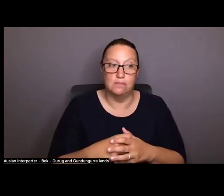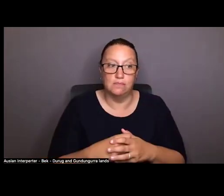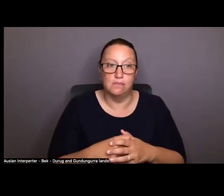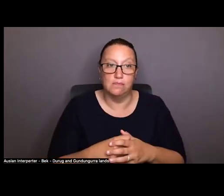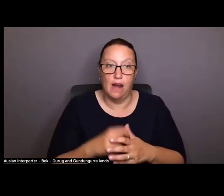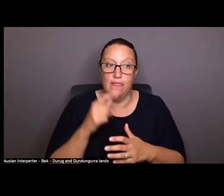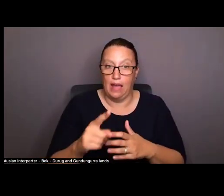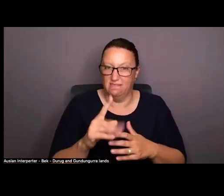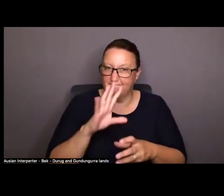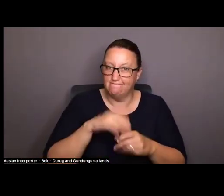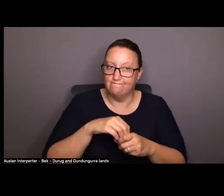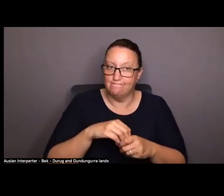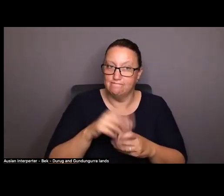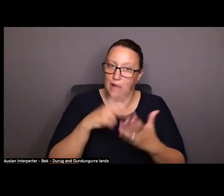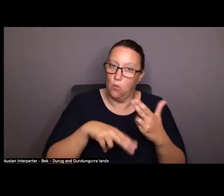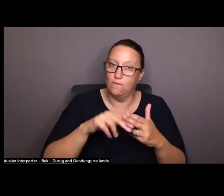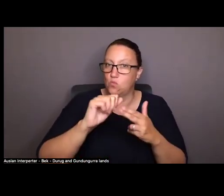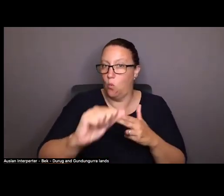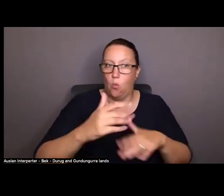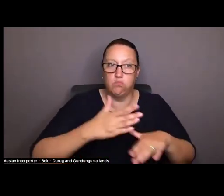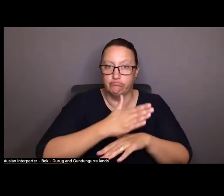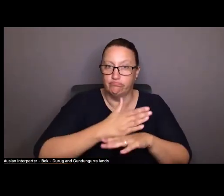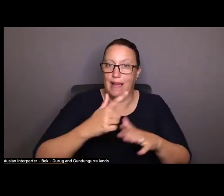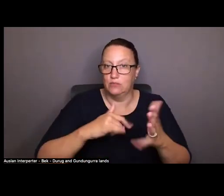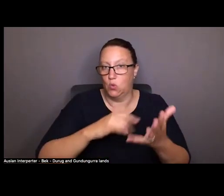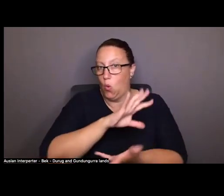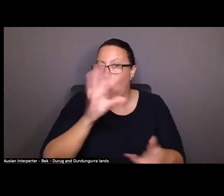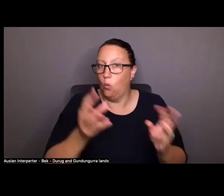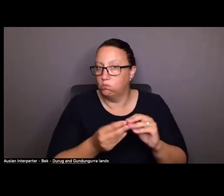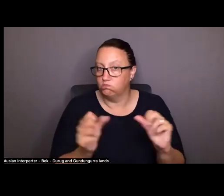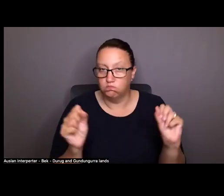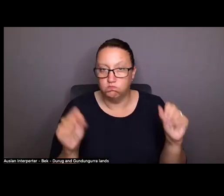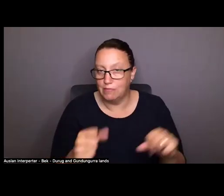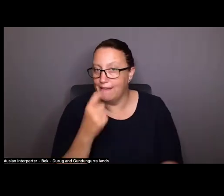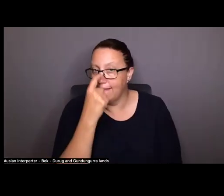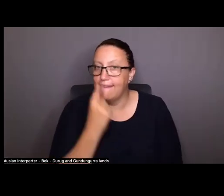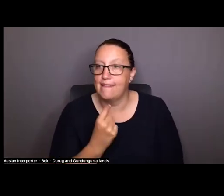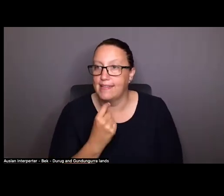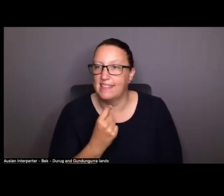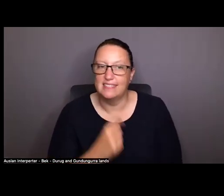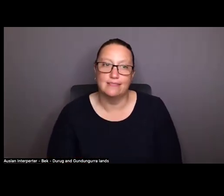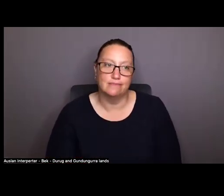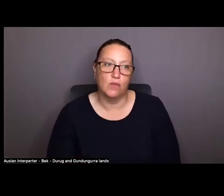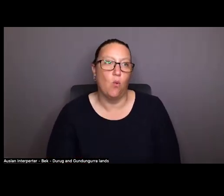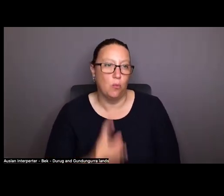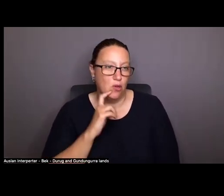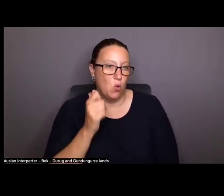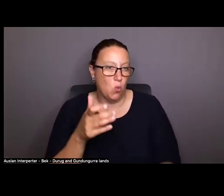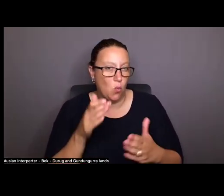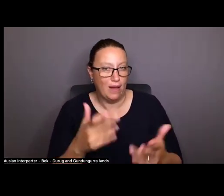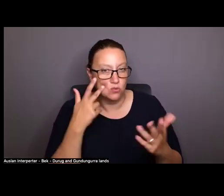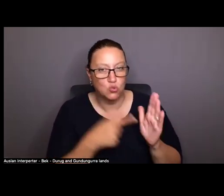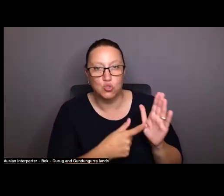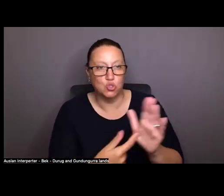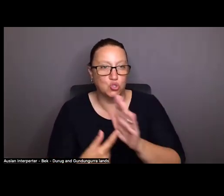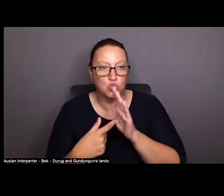a part of your practice as a whole, yeah, that is absolutely eligible and would be a good way to demonstrate